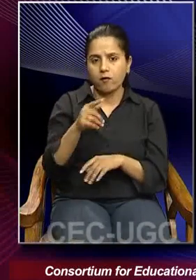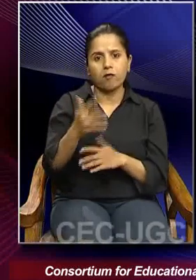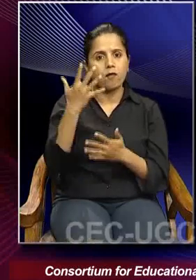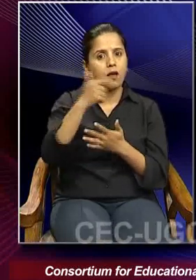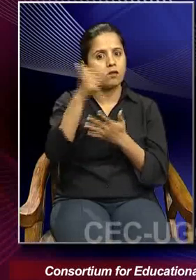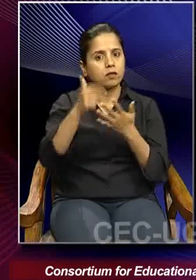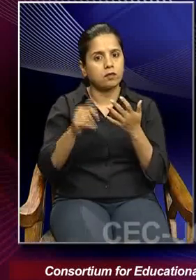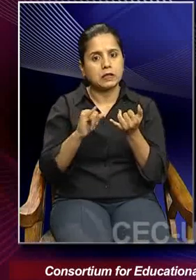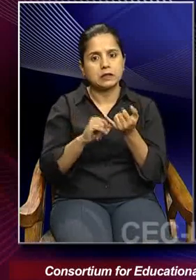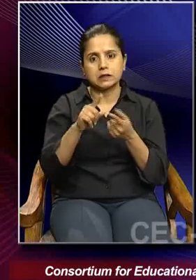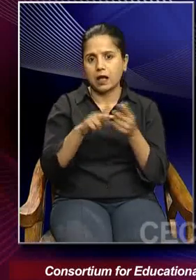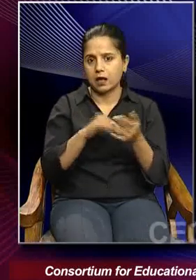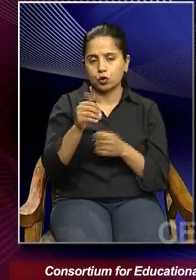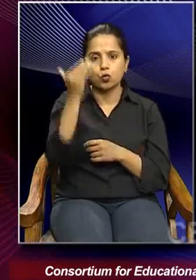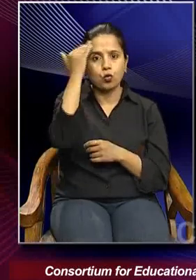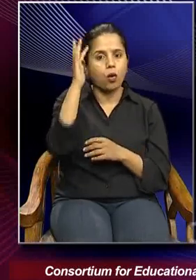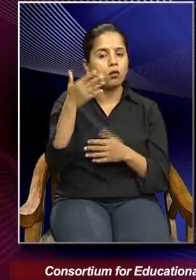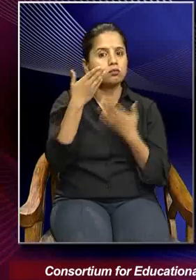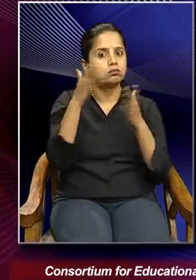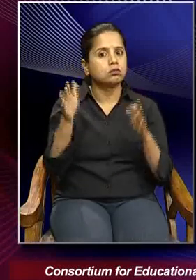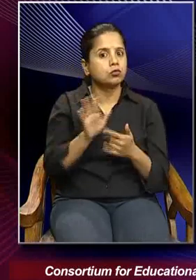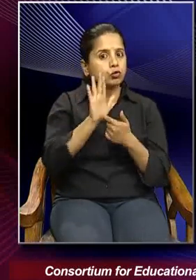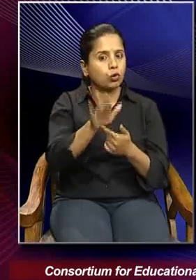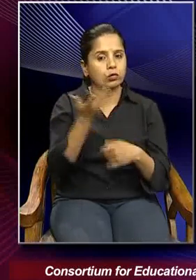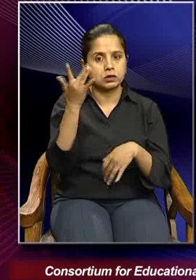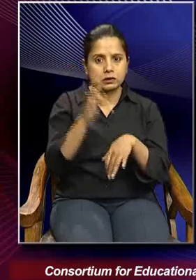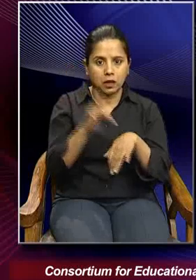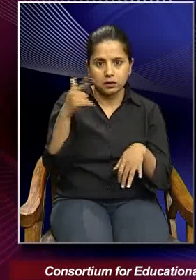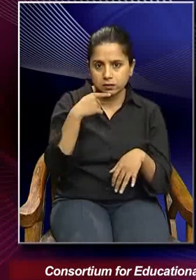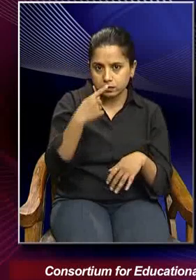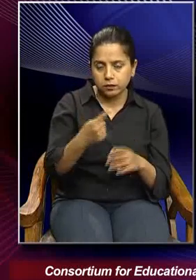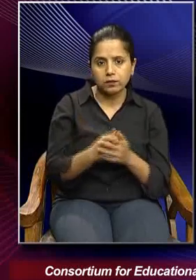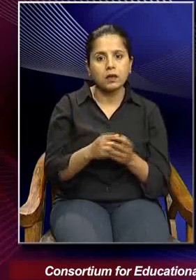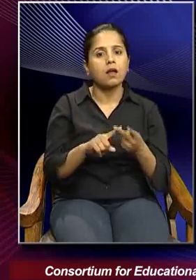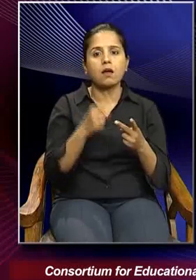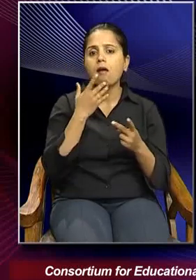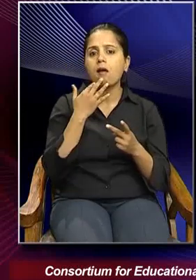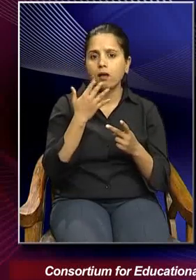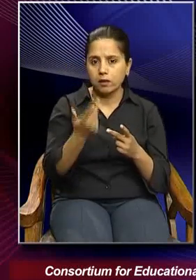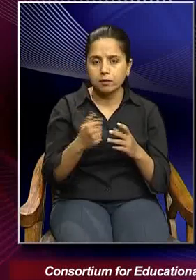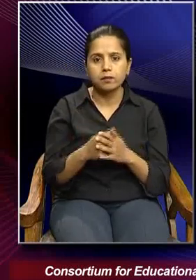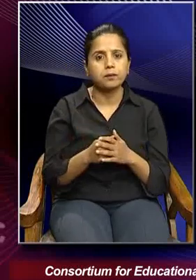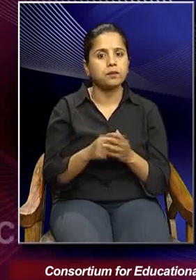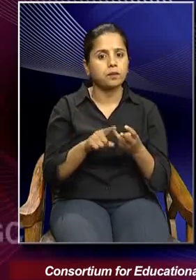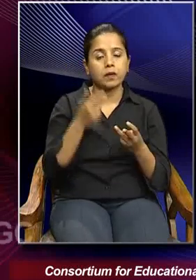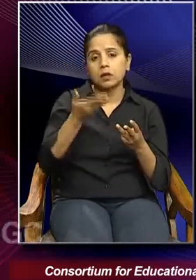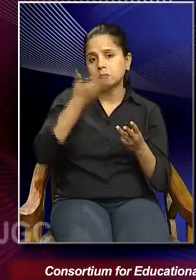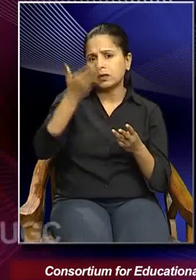organs produce knowledge of touch, color,